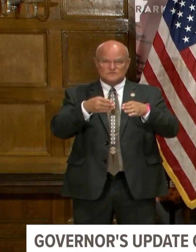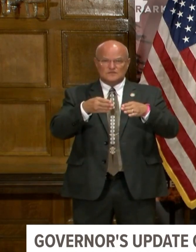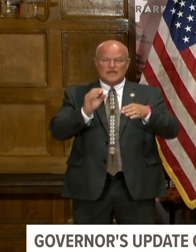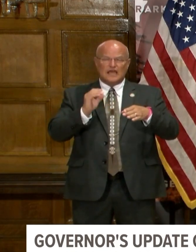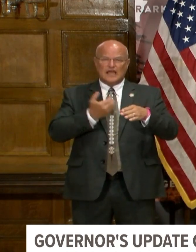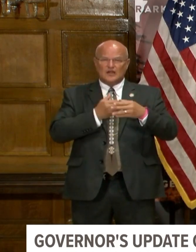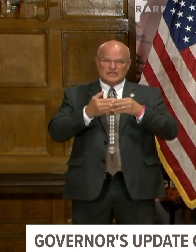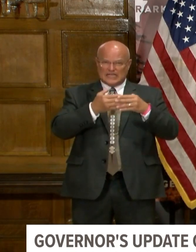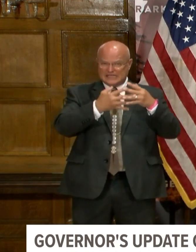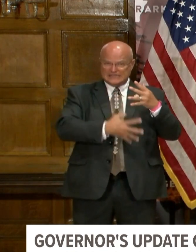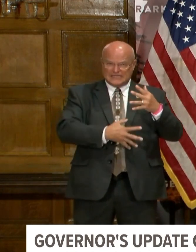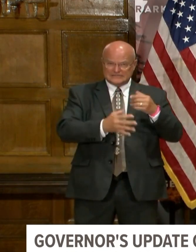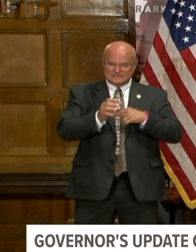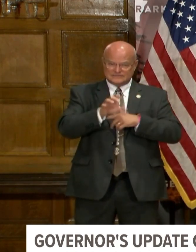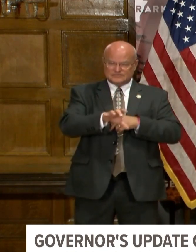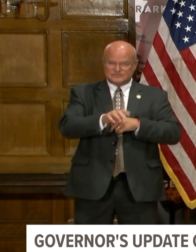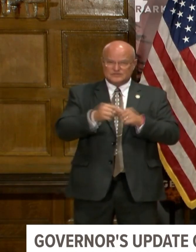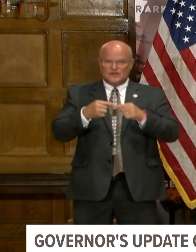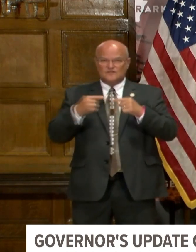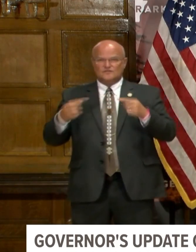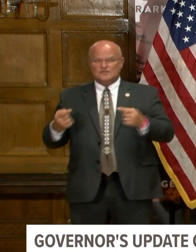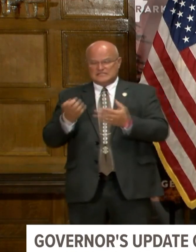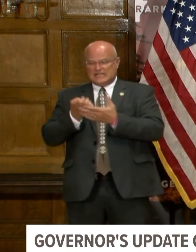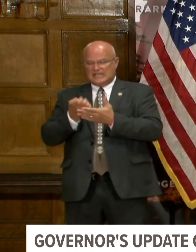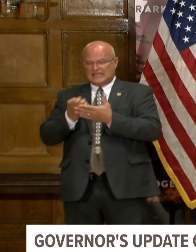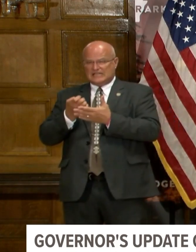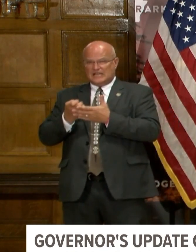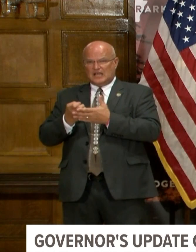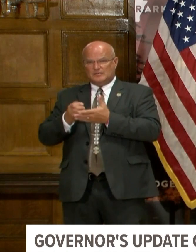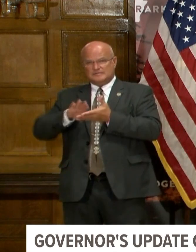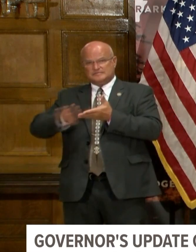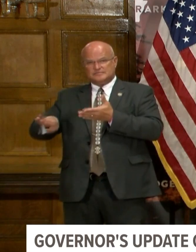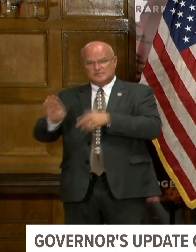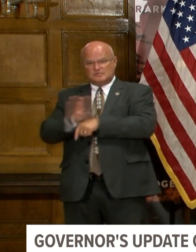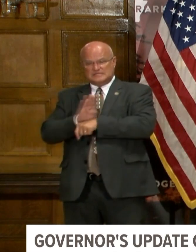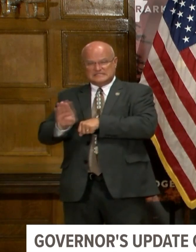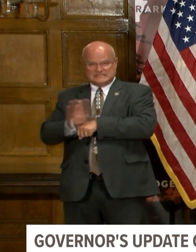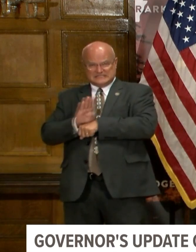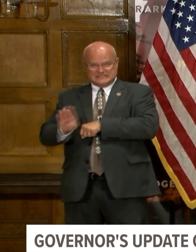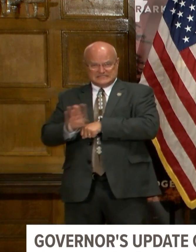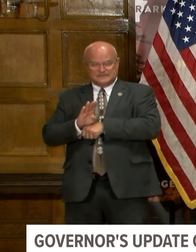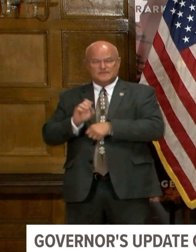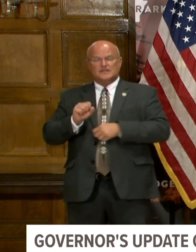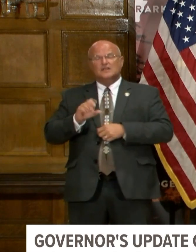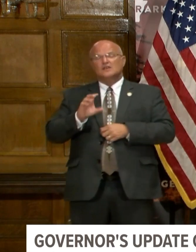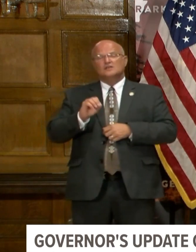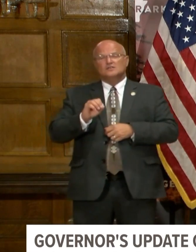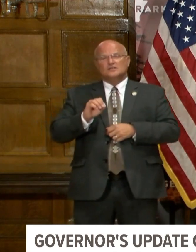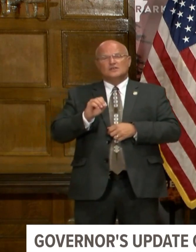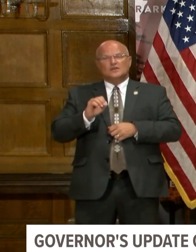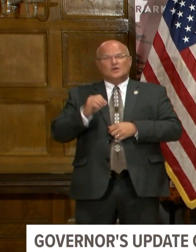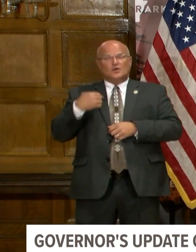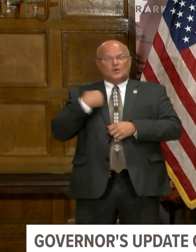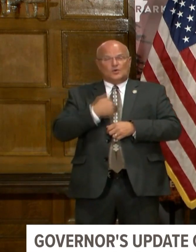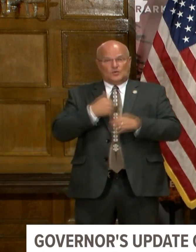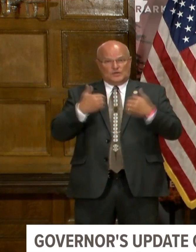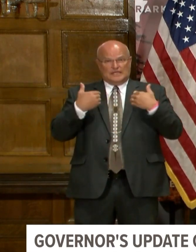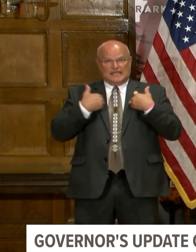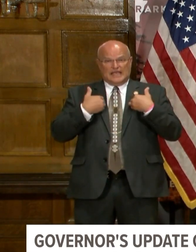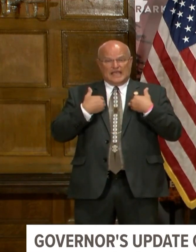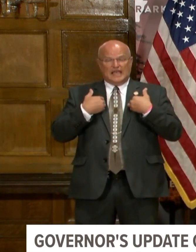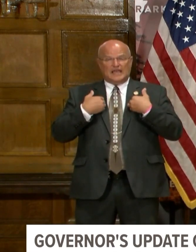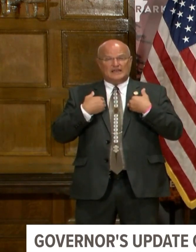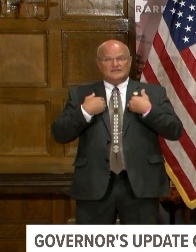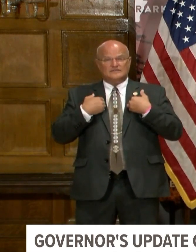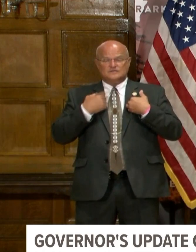of our guidelines versus economic sanctions on businesses. And so we have put